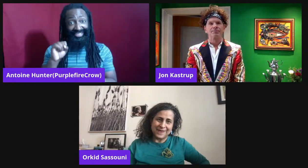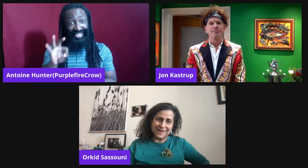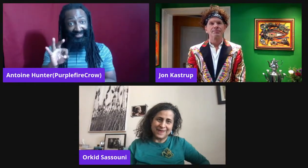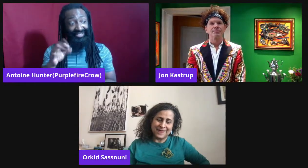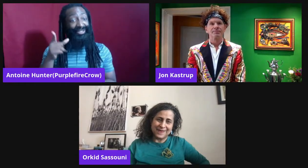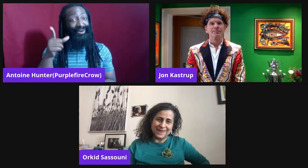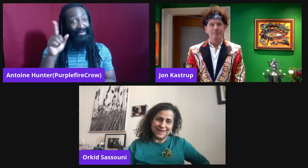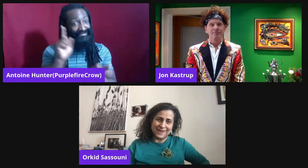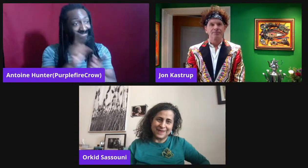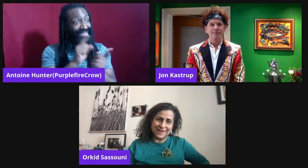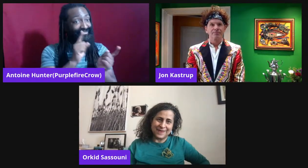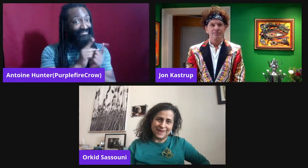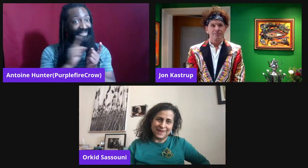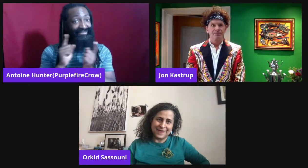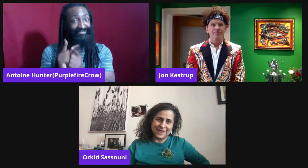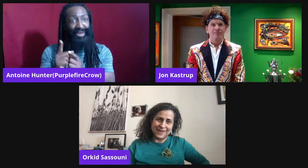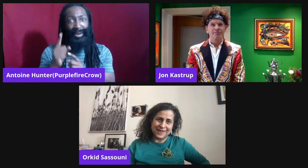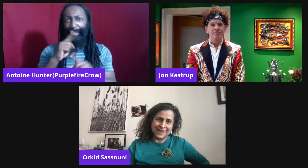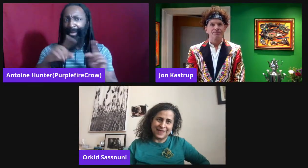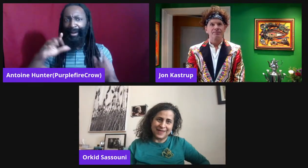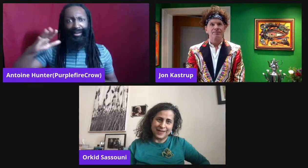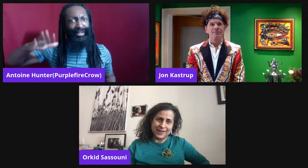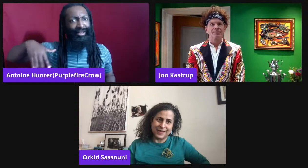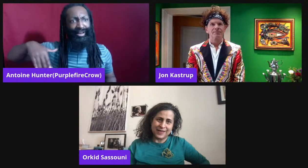So this gallery that we're doing in San Francisco now,